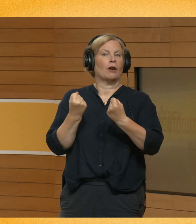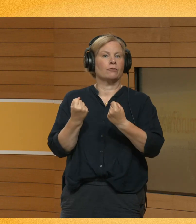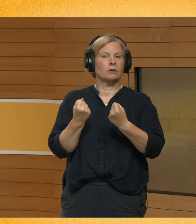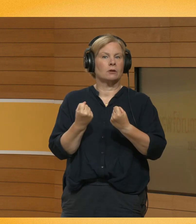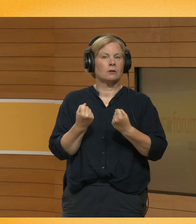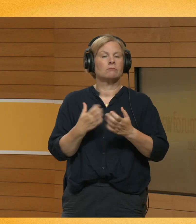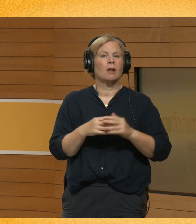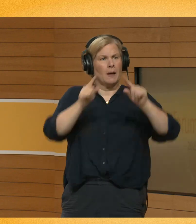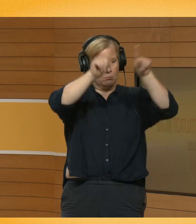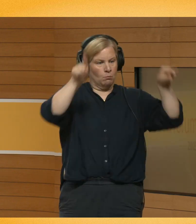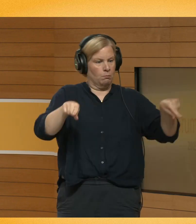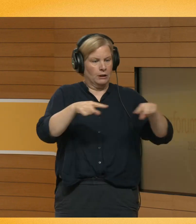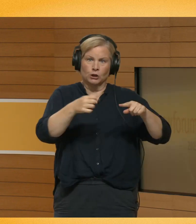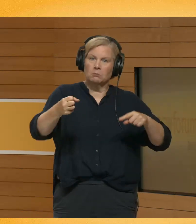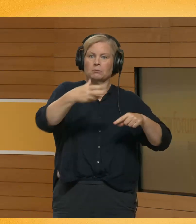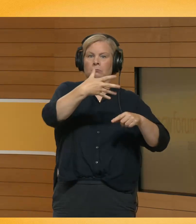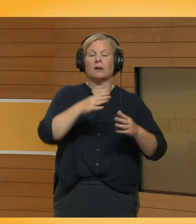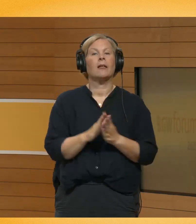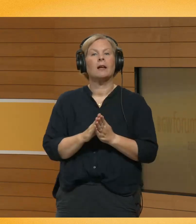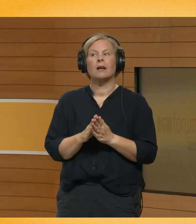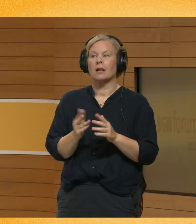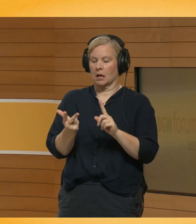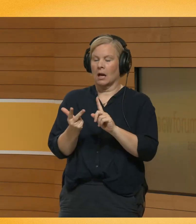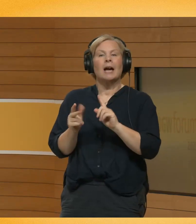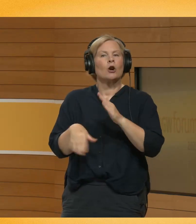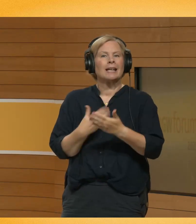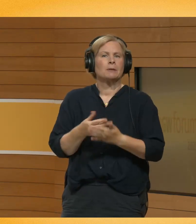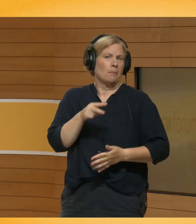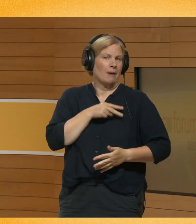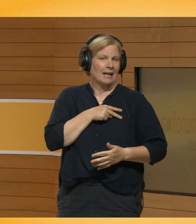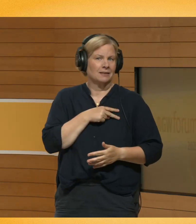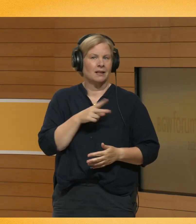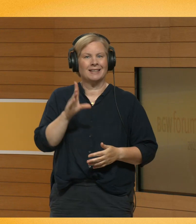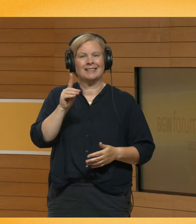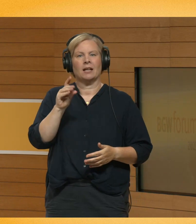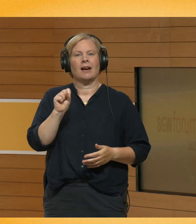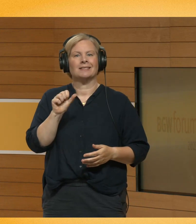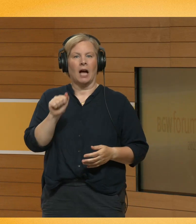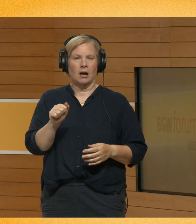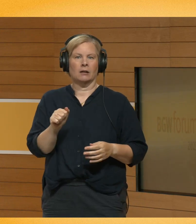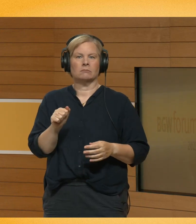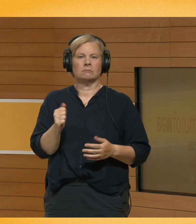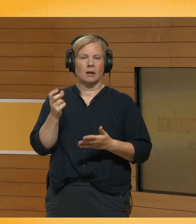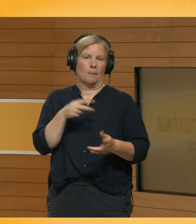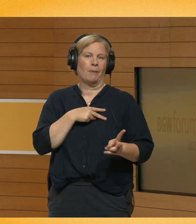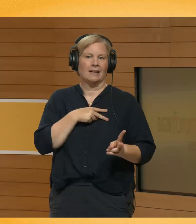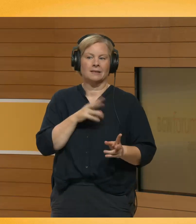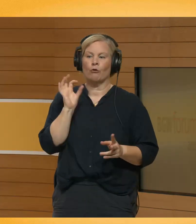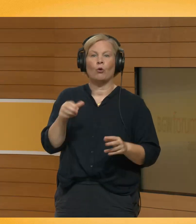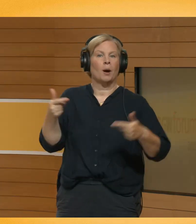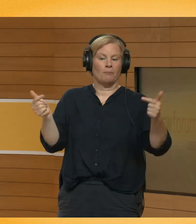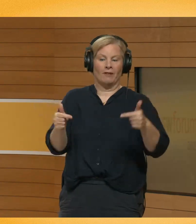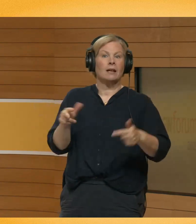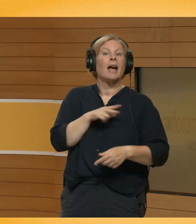for nursing excellence. Again, just trying to reiterate that there are good things happening, and for our staff